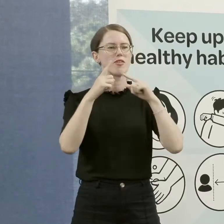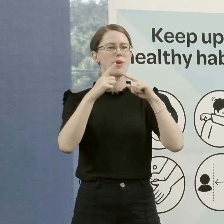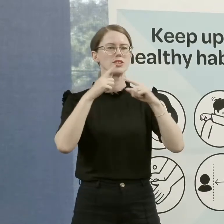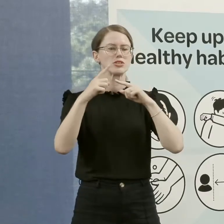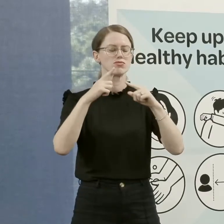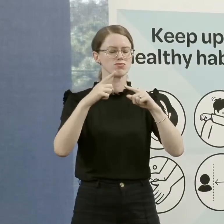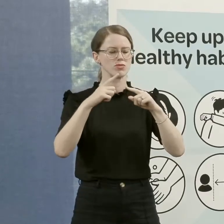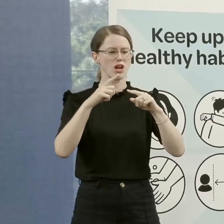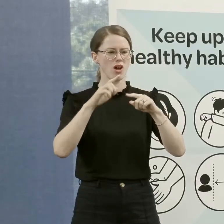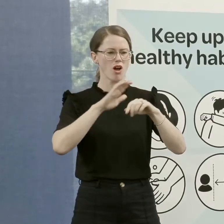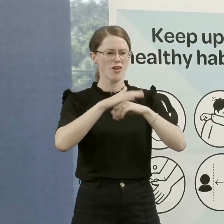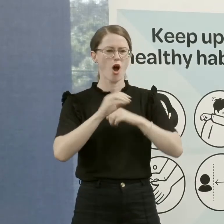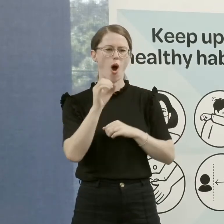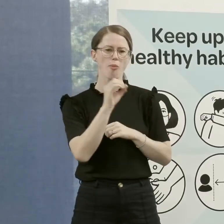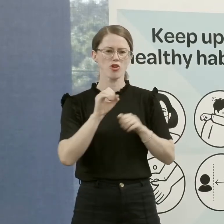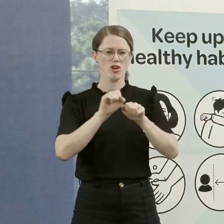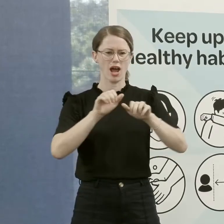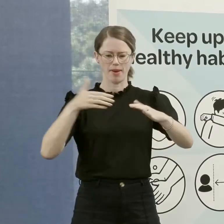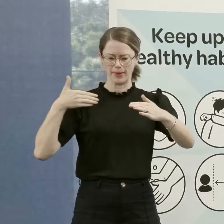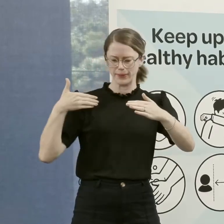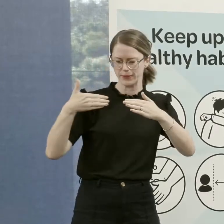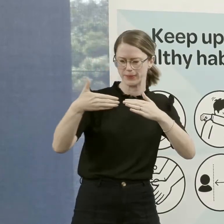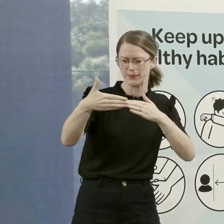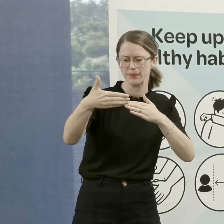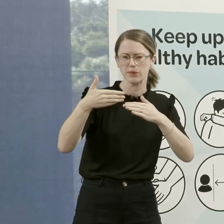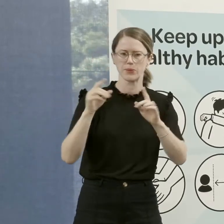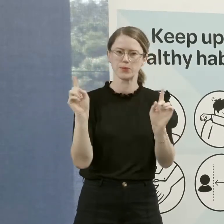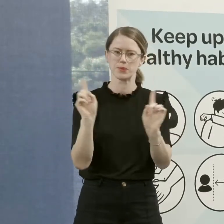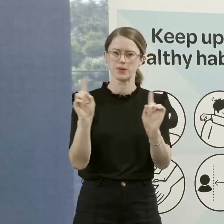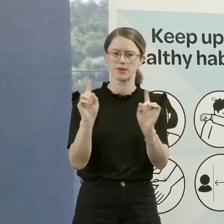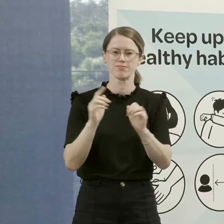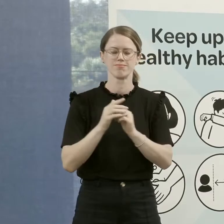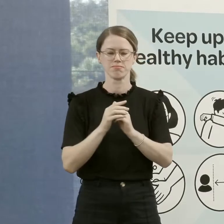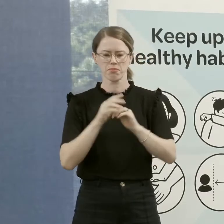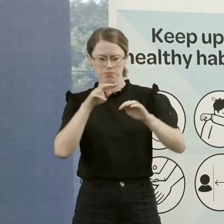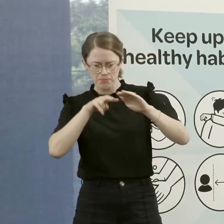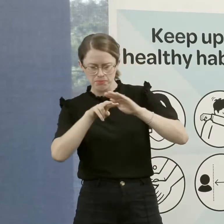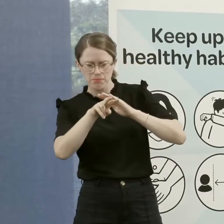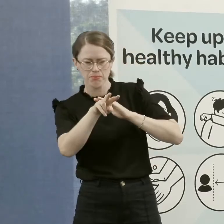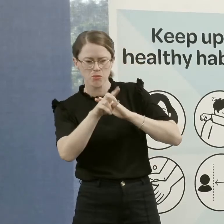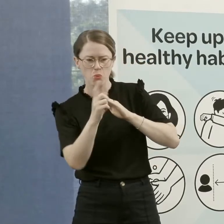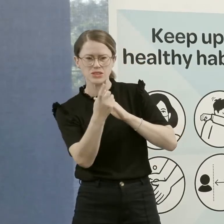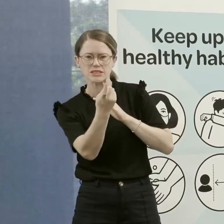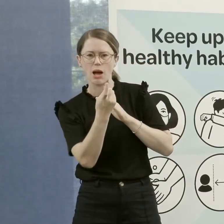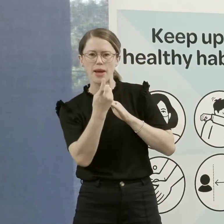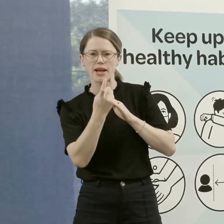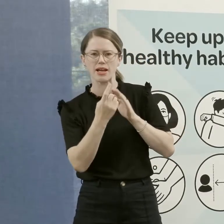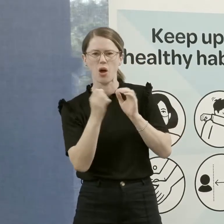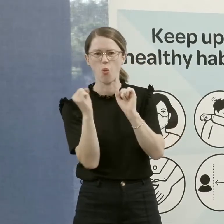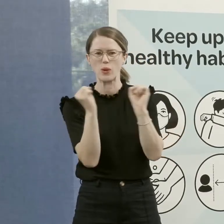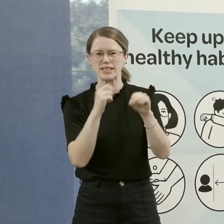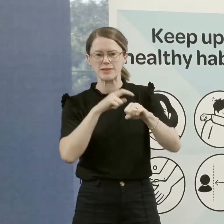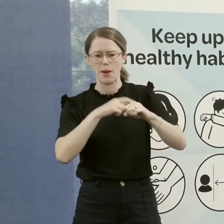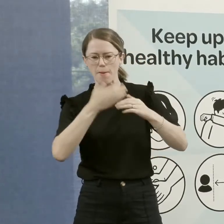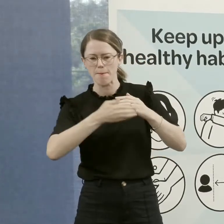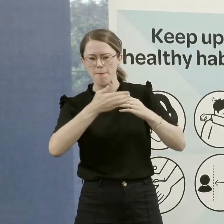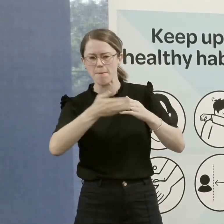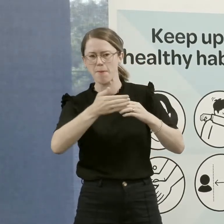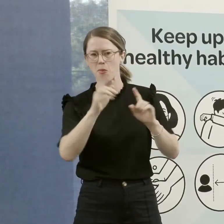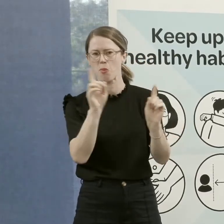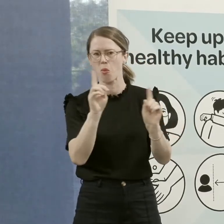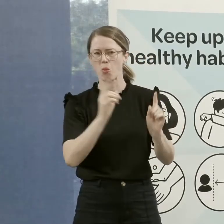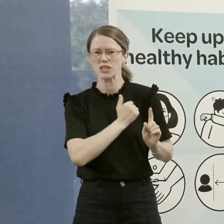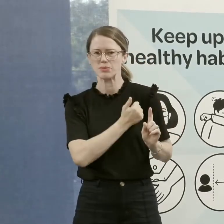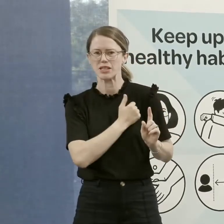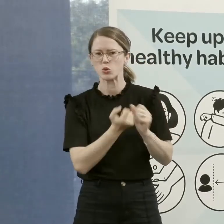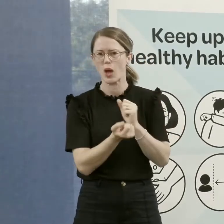and assessment of where the Omicron outbreak is at, and look ahead to the coming months, in particular winter, and what we can